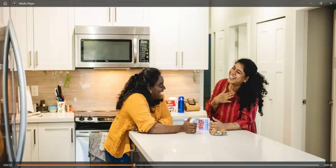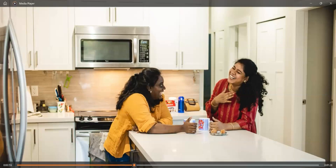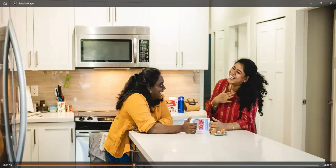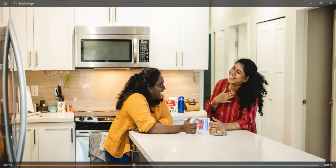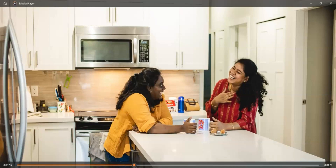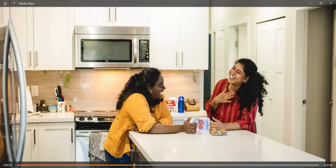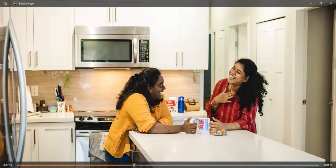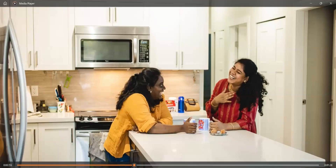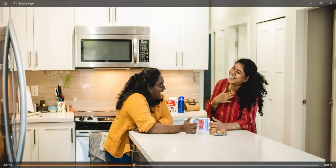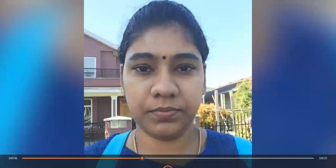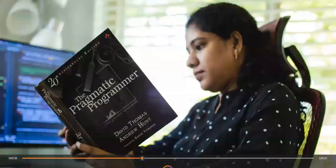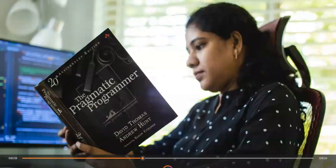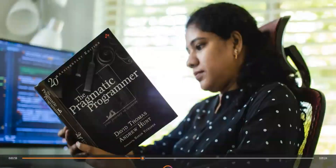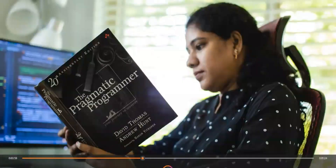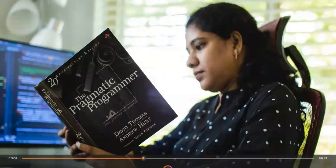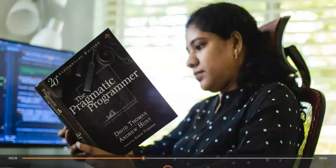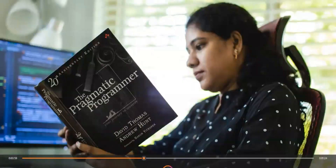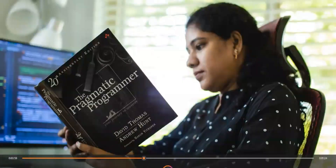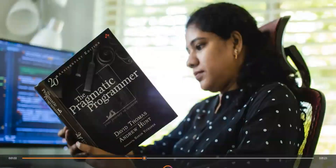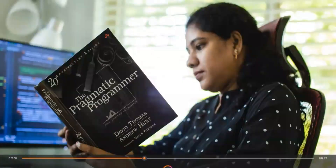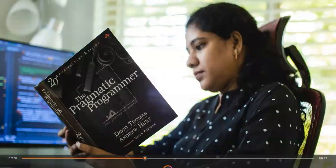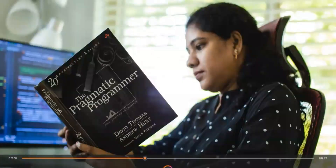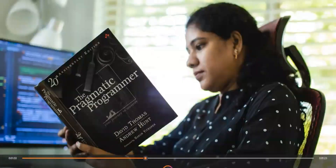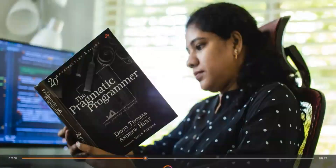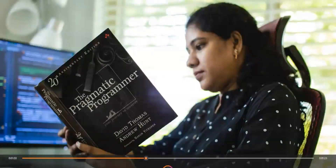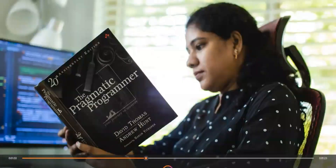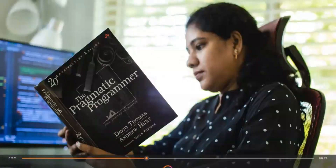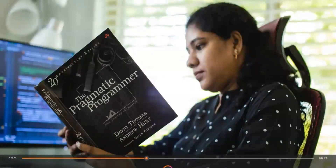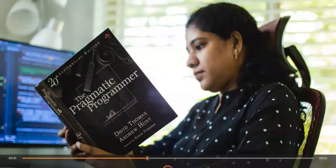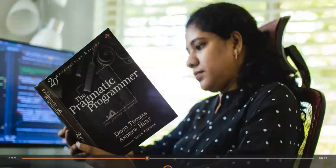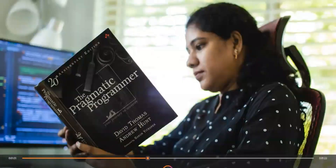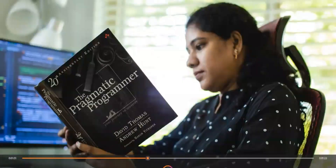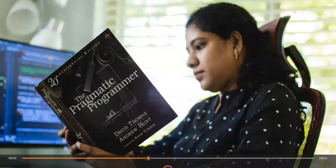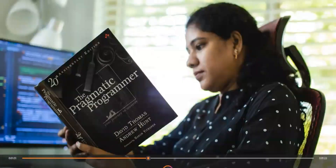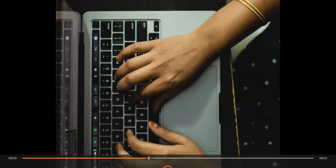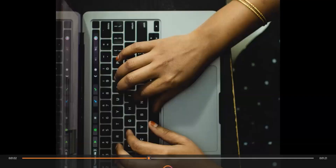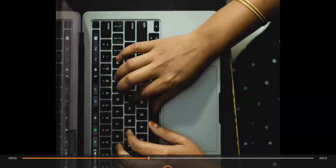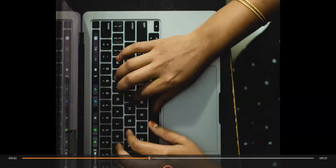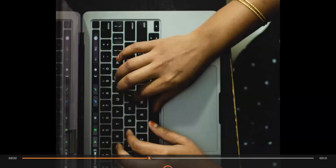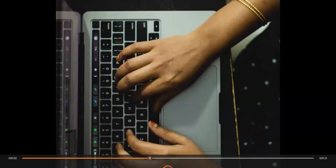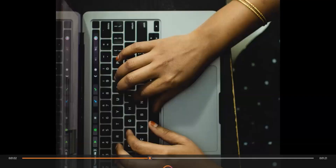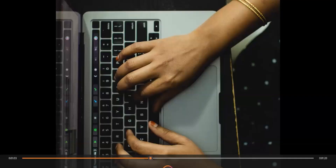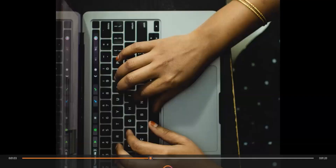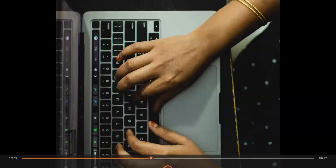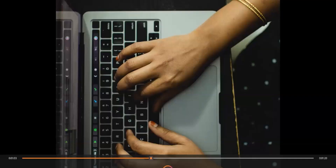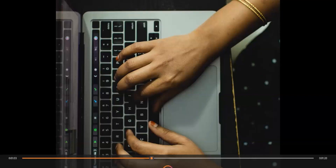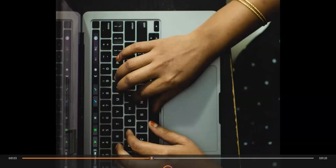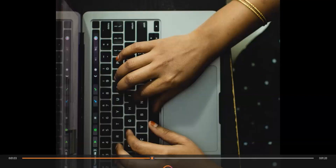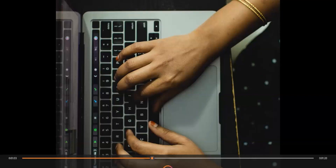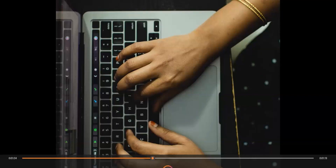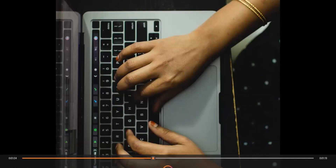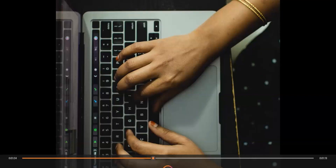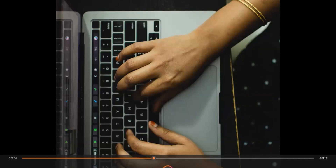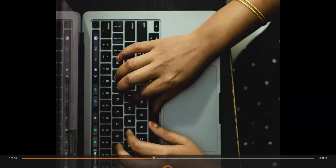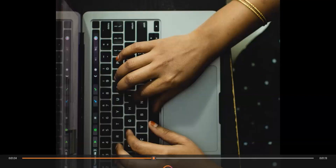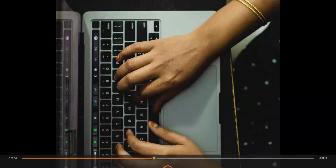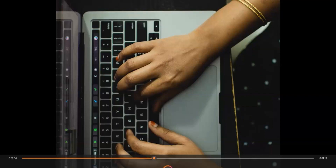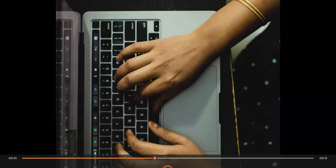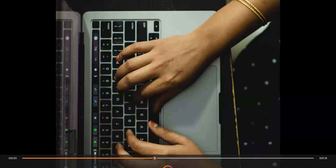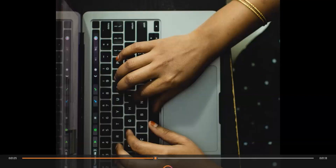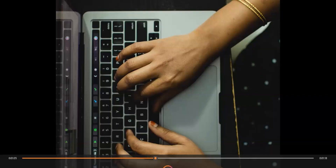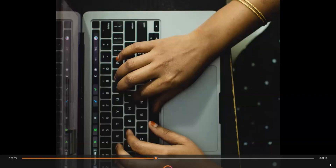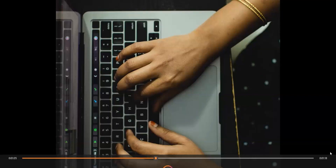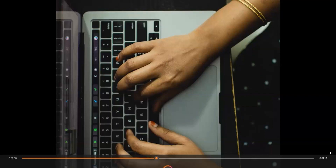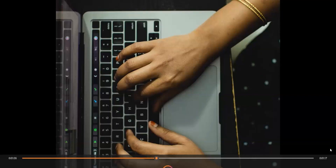2018. Tech Woman has 4 sections: language training, technical skill training, job readiness, and project